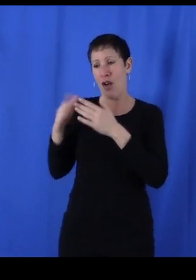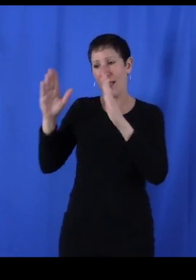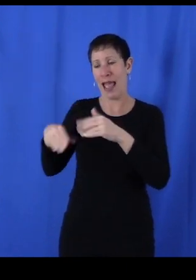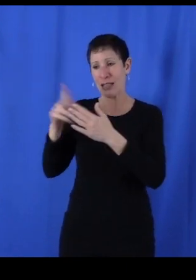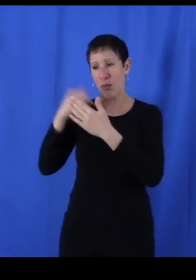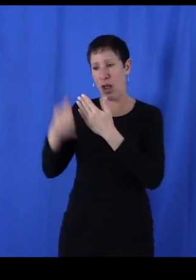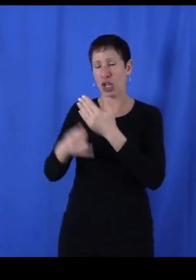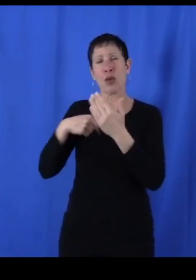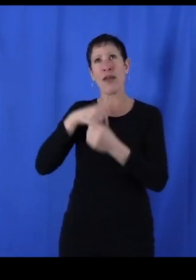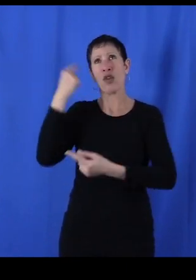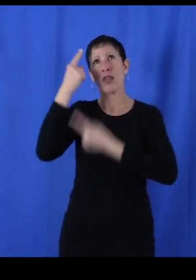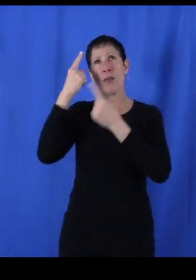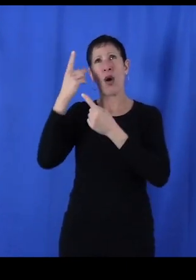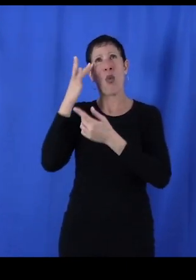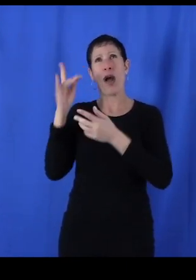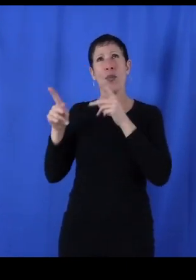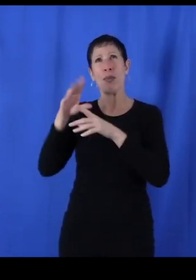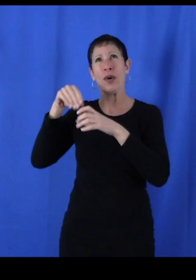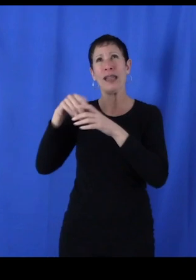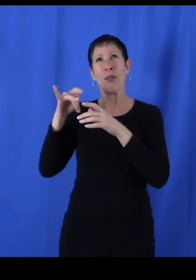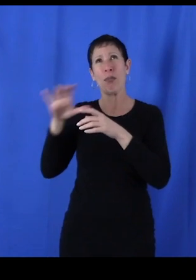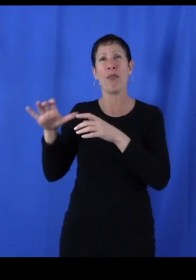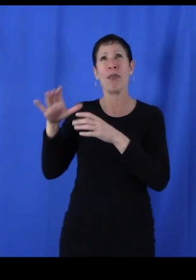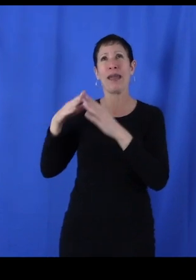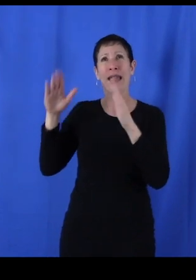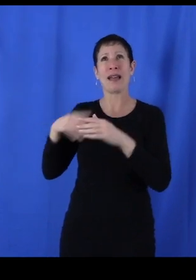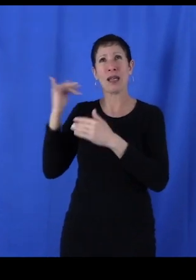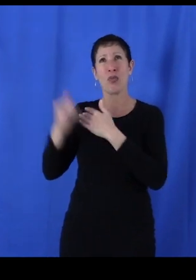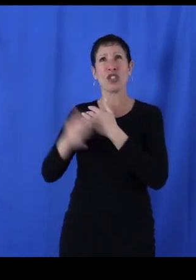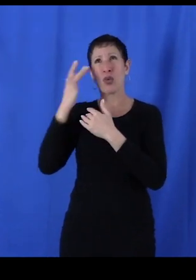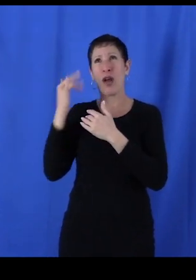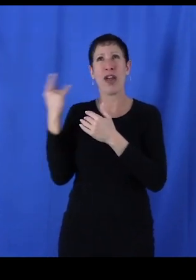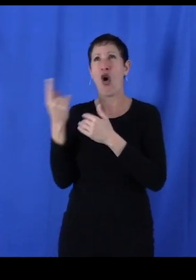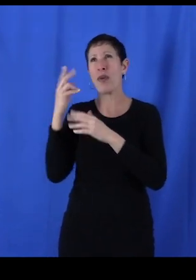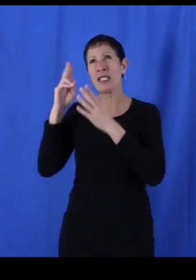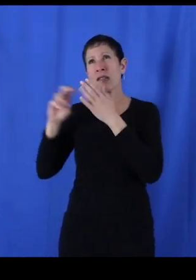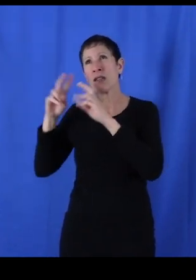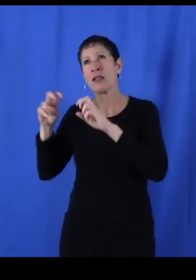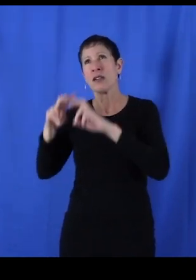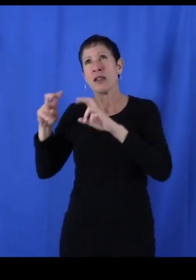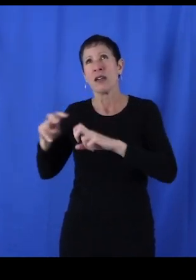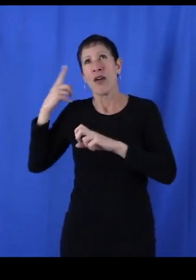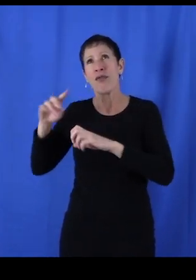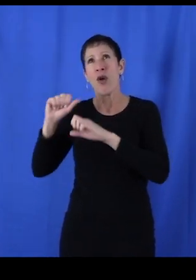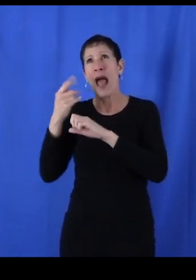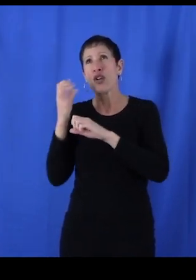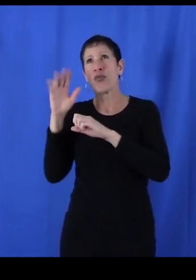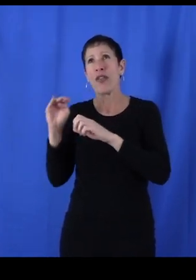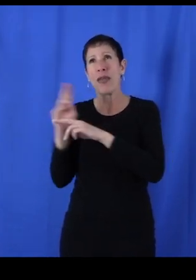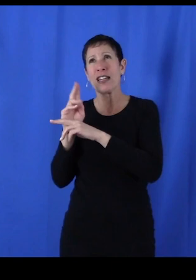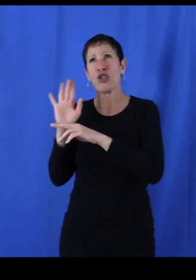think through, okay, why are people in public housing projects always the fodder of these algorithms, right, and used in this way? But secondly, it then